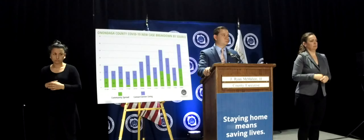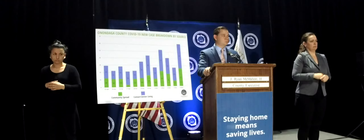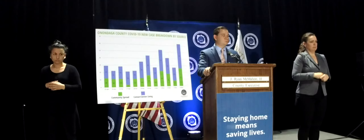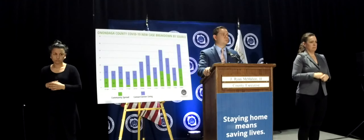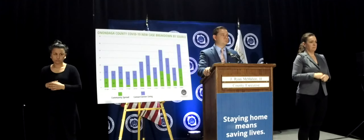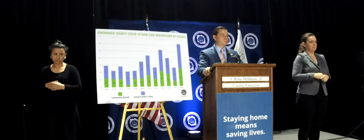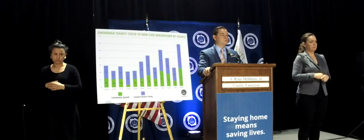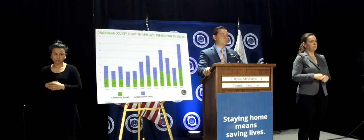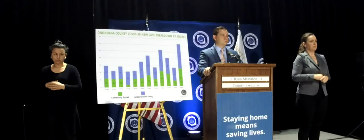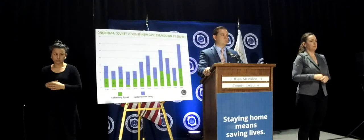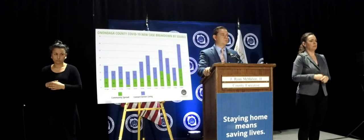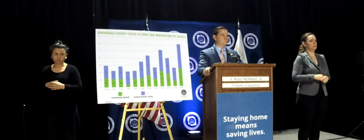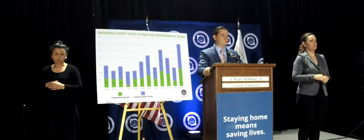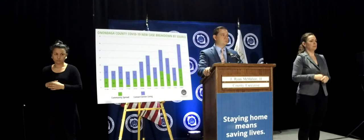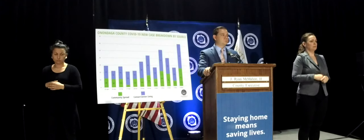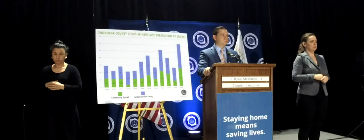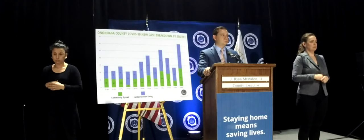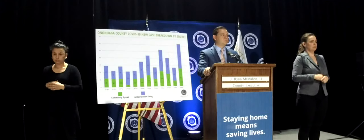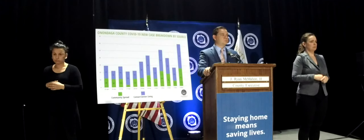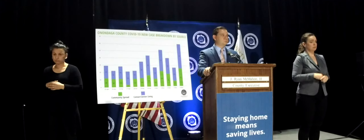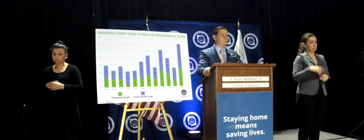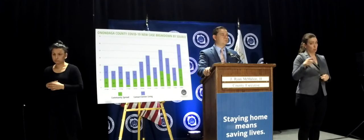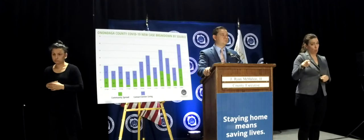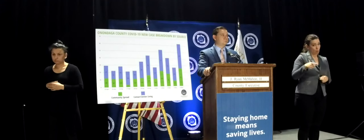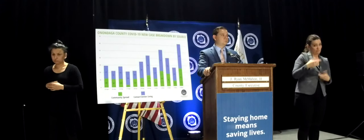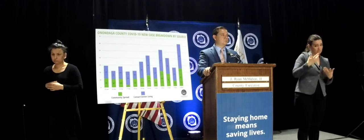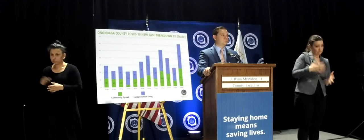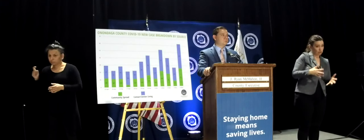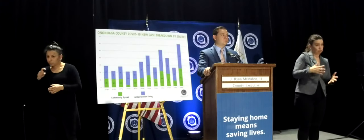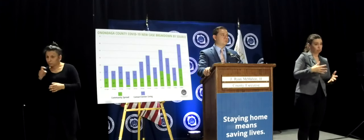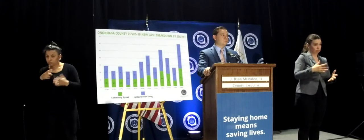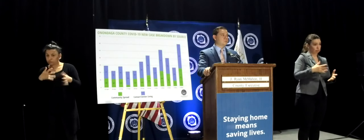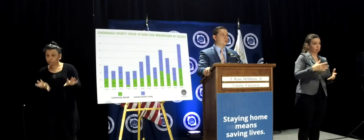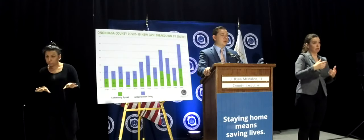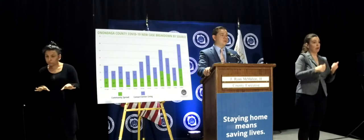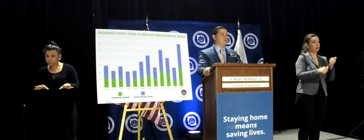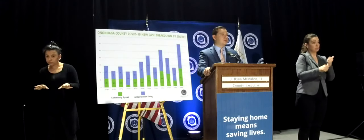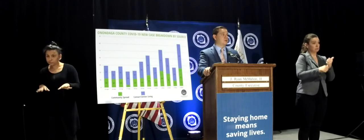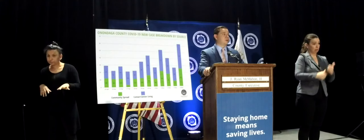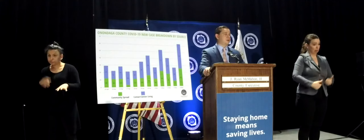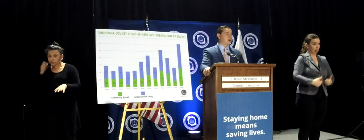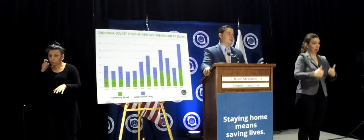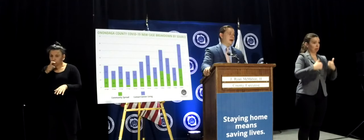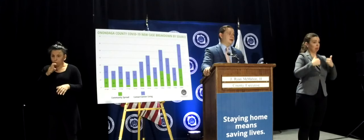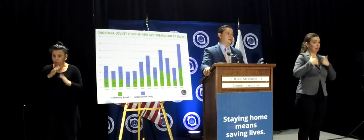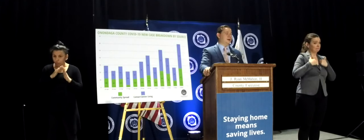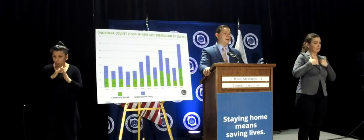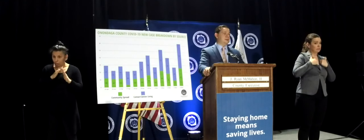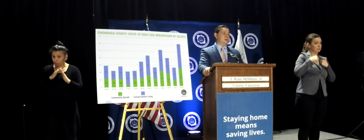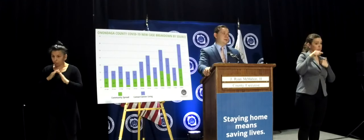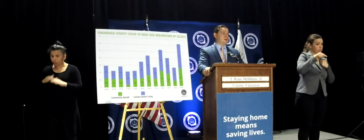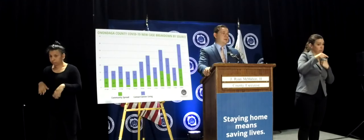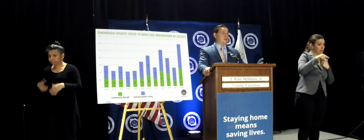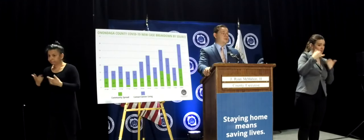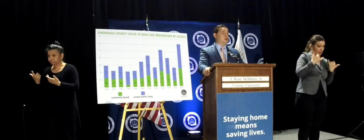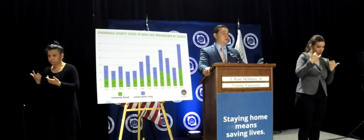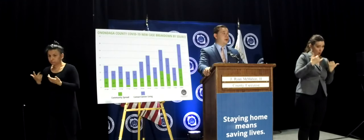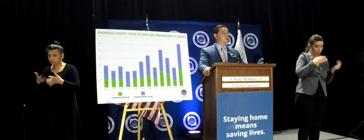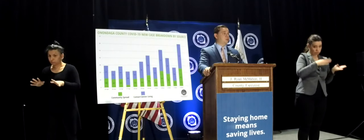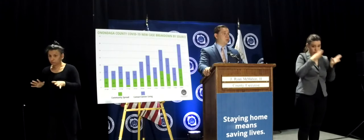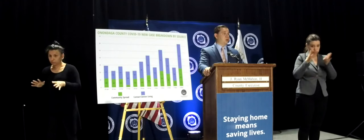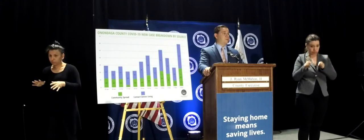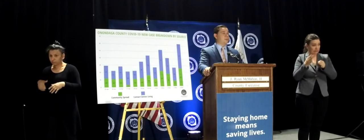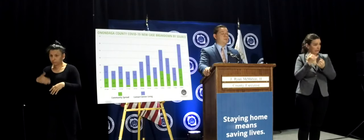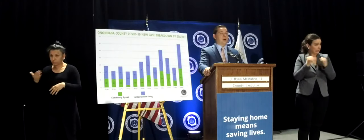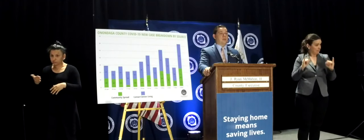more independent senior living? Is that kind of the next focus group? Yes. Yeah, that and then the Syracuse